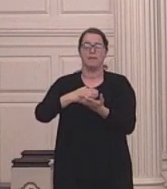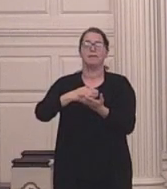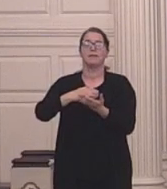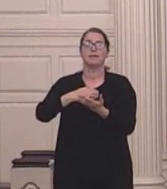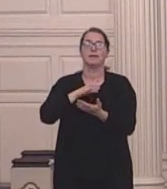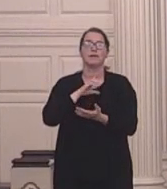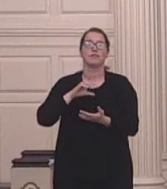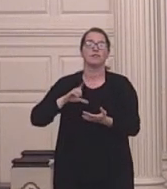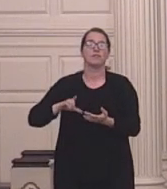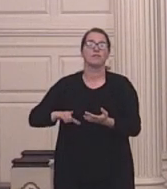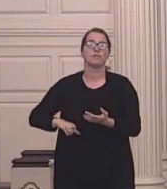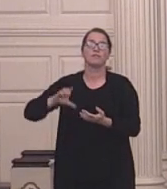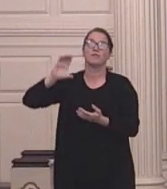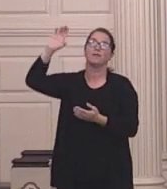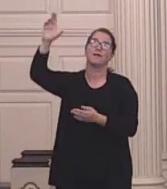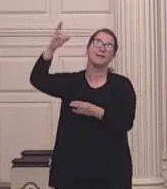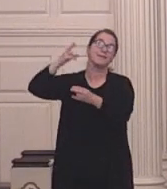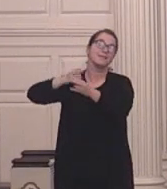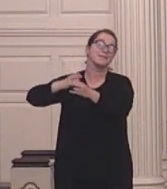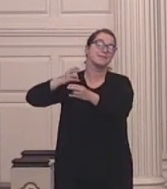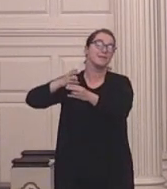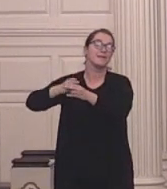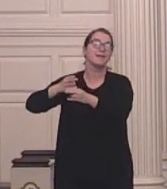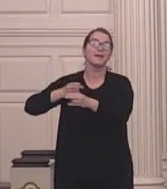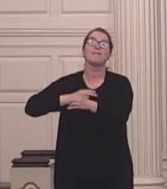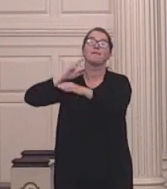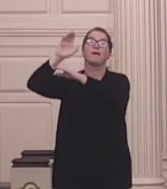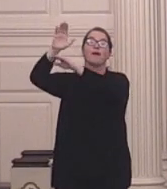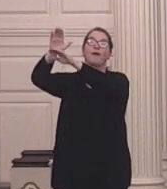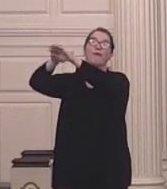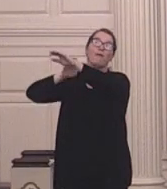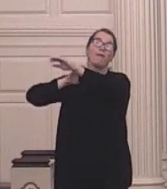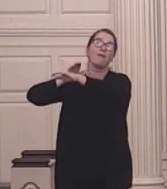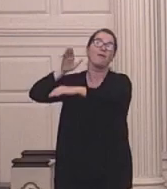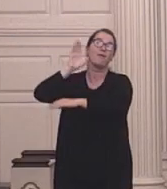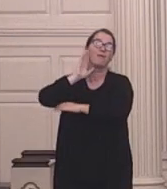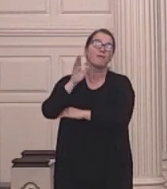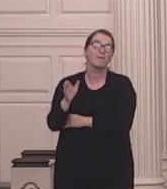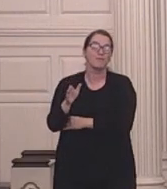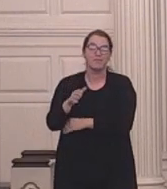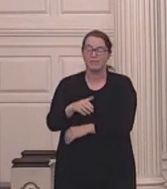salvation and call on the name of the